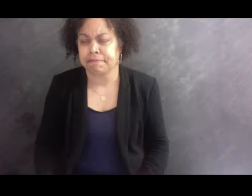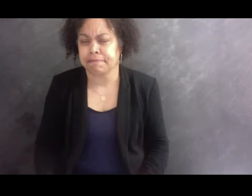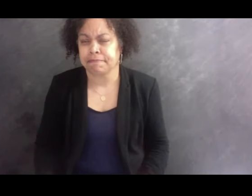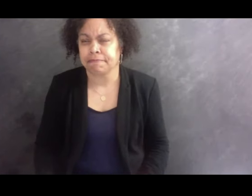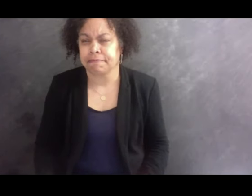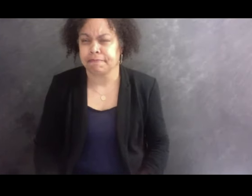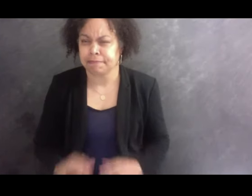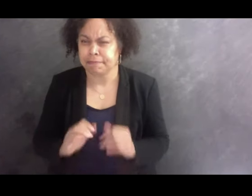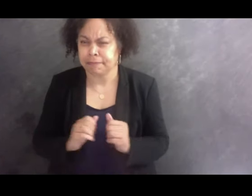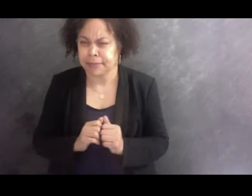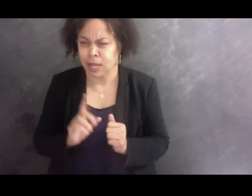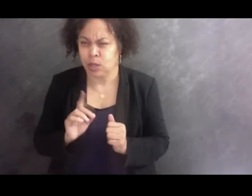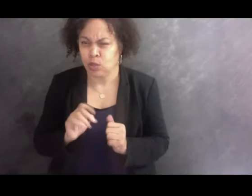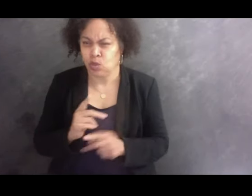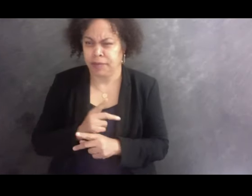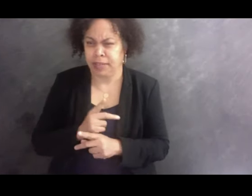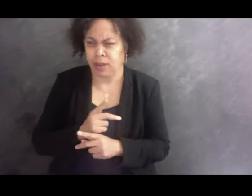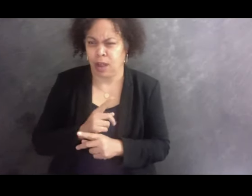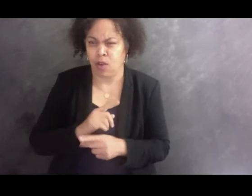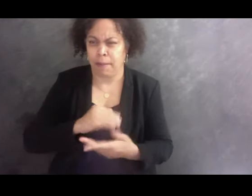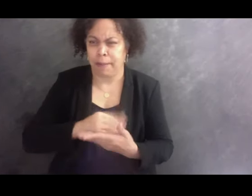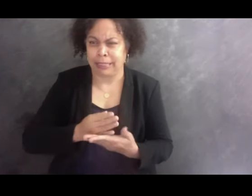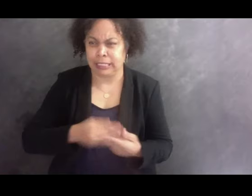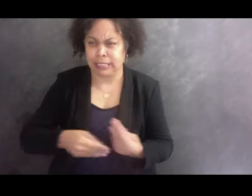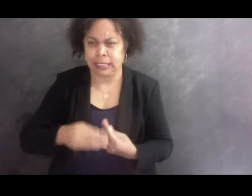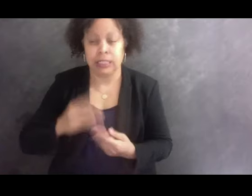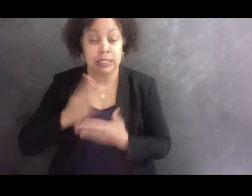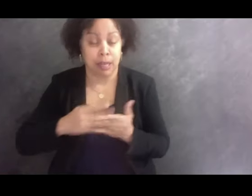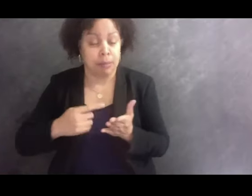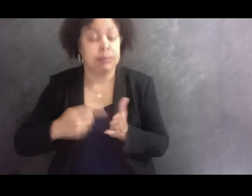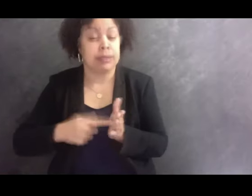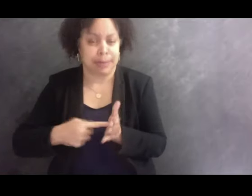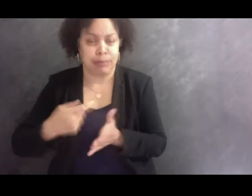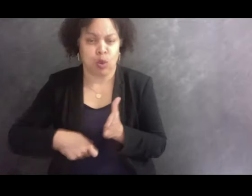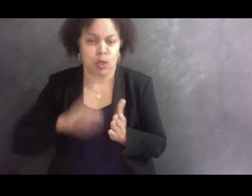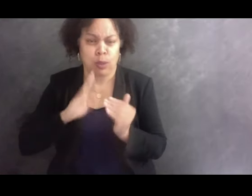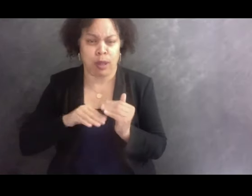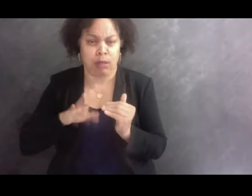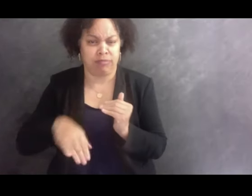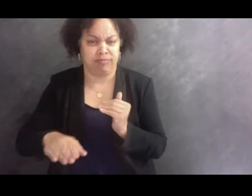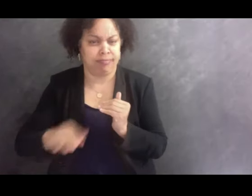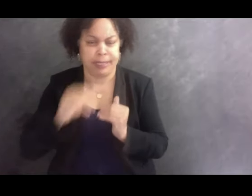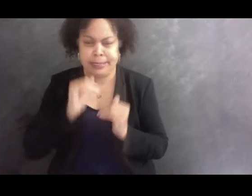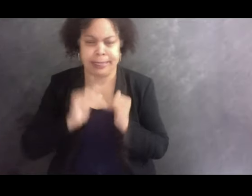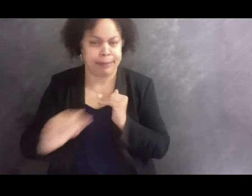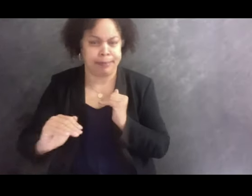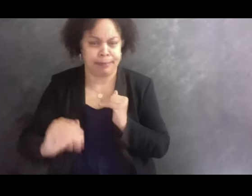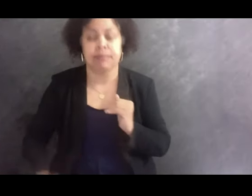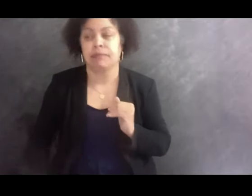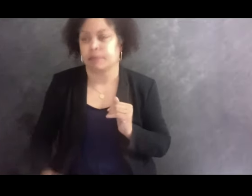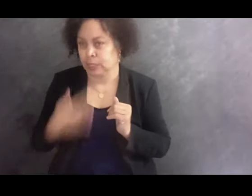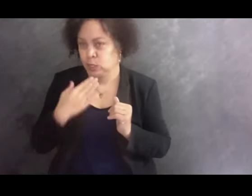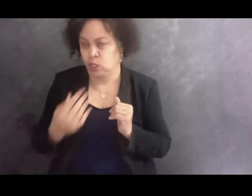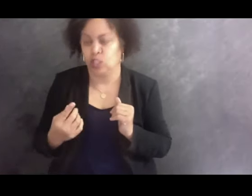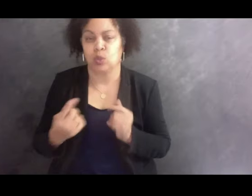How do you figure out an accurate budget? Some costs vary over time. That's a great question. And we actually have some